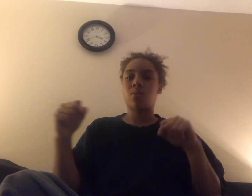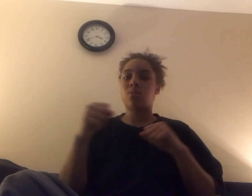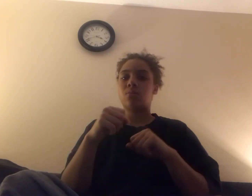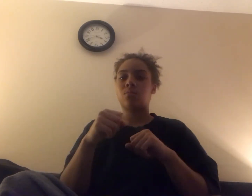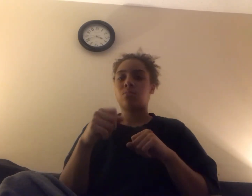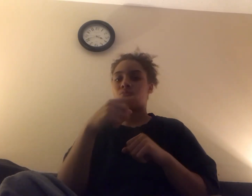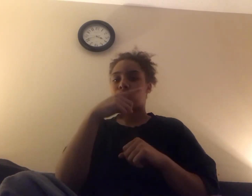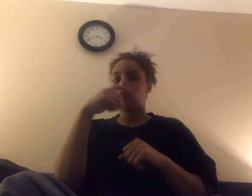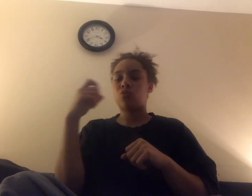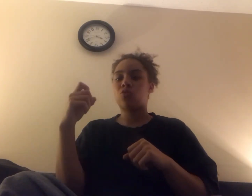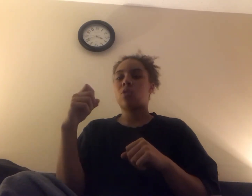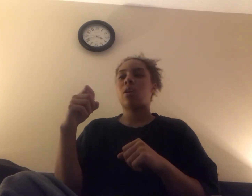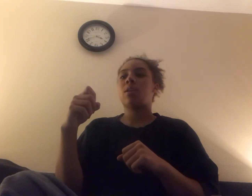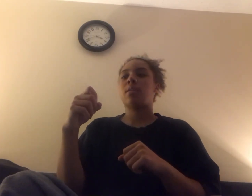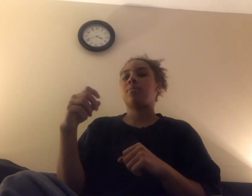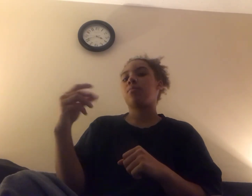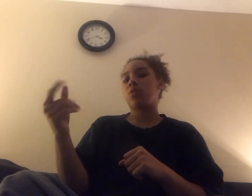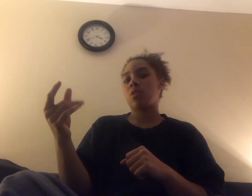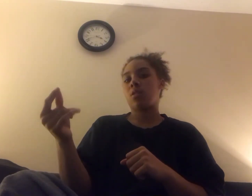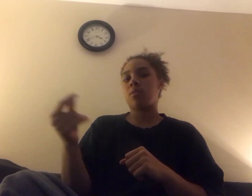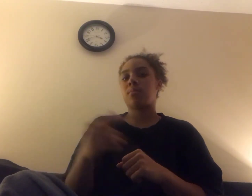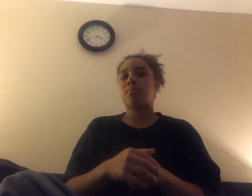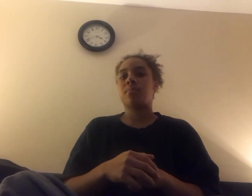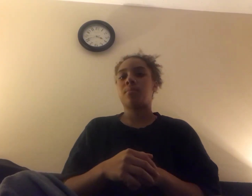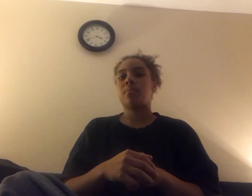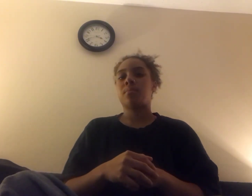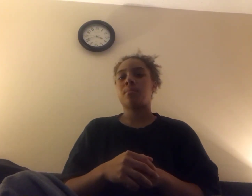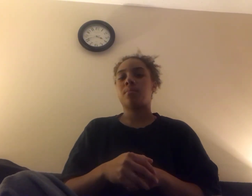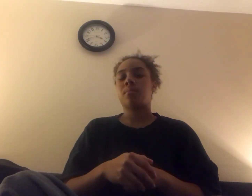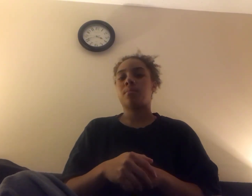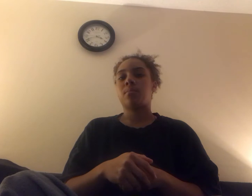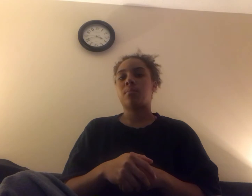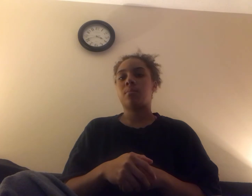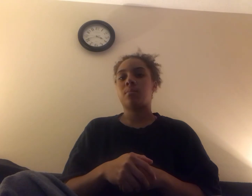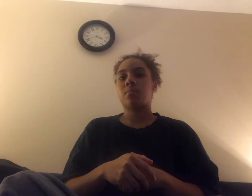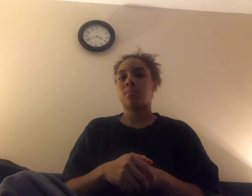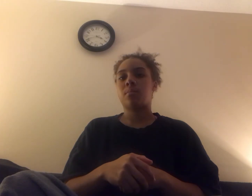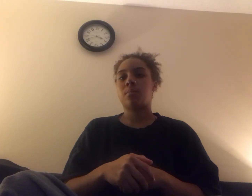Now we see the dog giving a good shake and getting both the girl and the boy completely drenched.